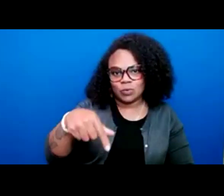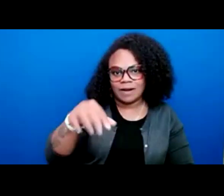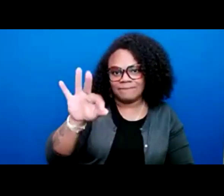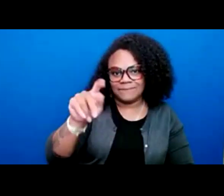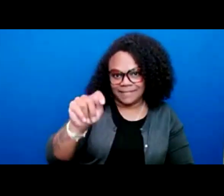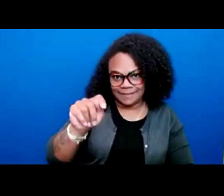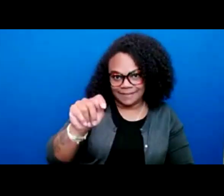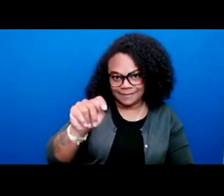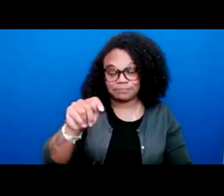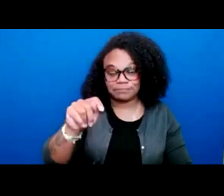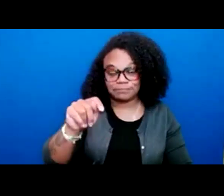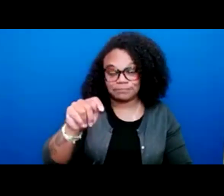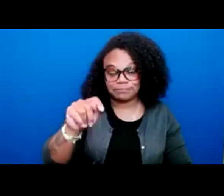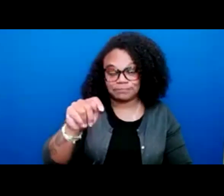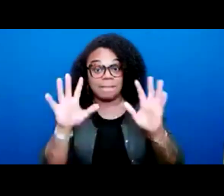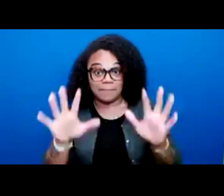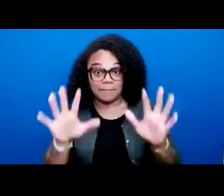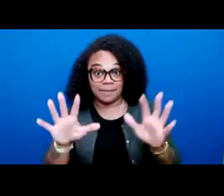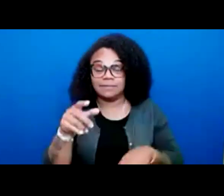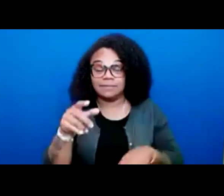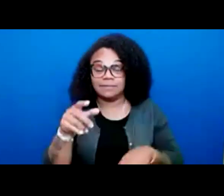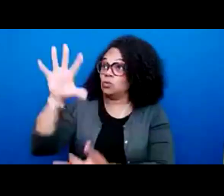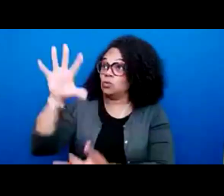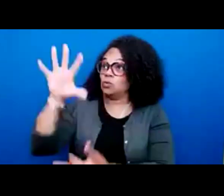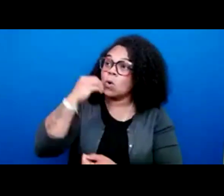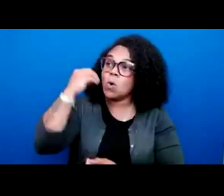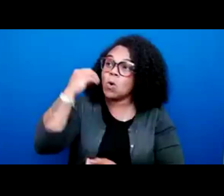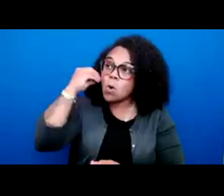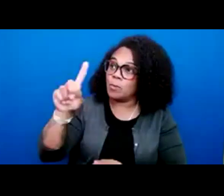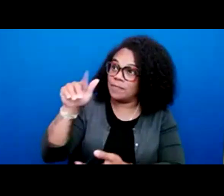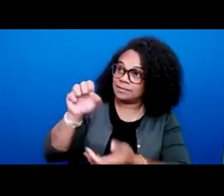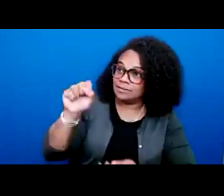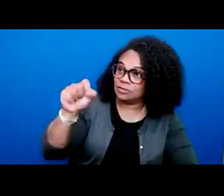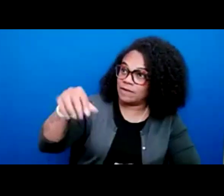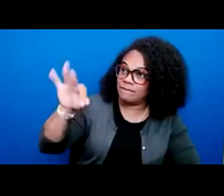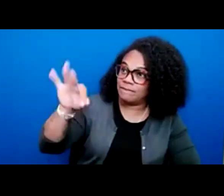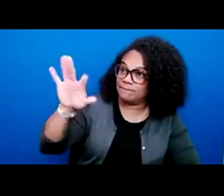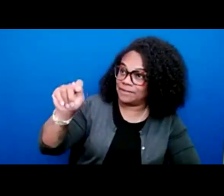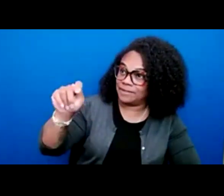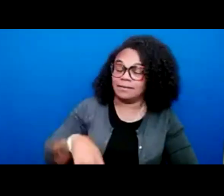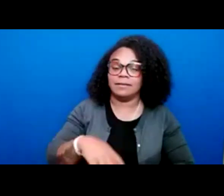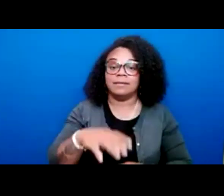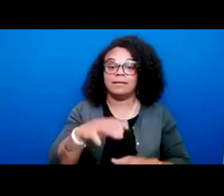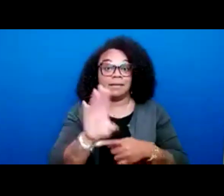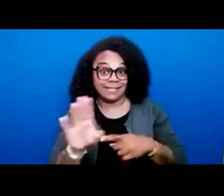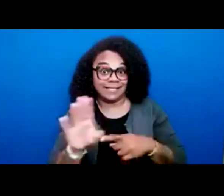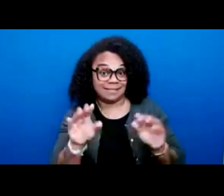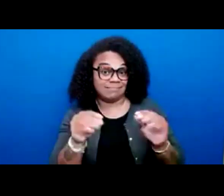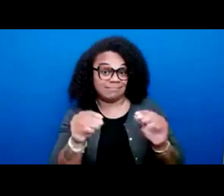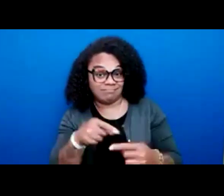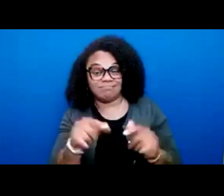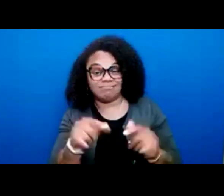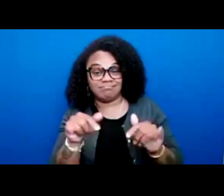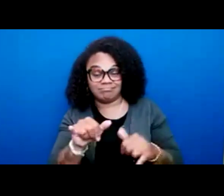Leva, total 1,000 for the home, total 100 for the business. We have